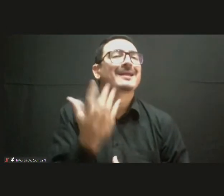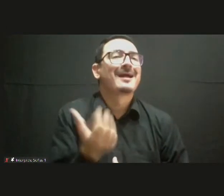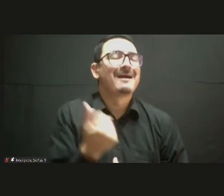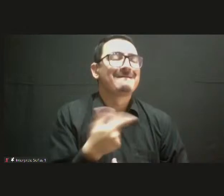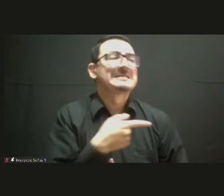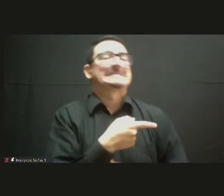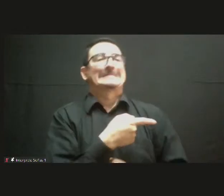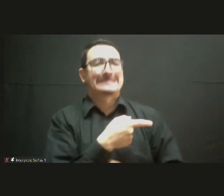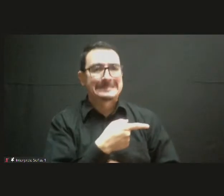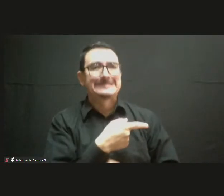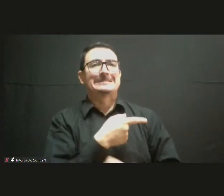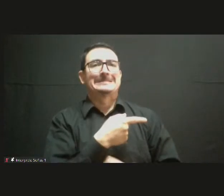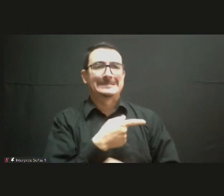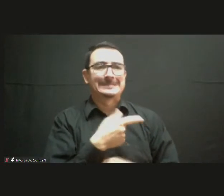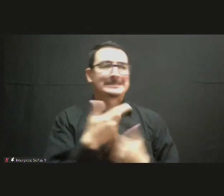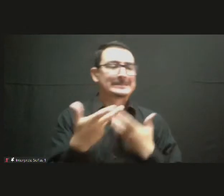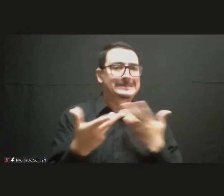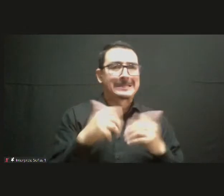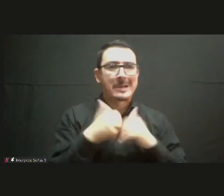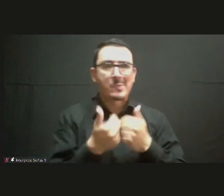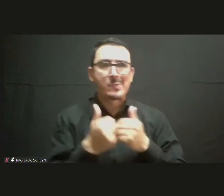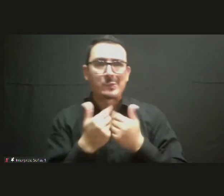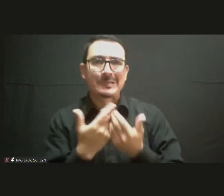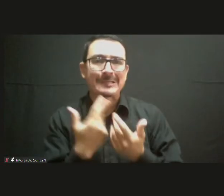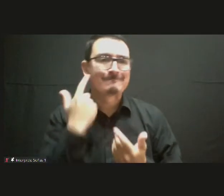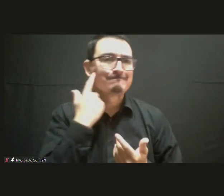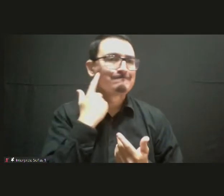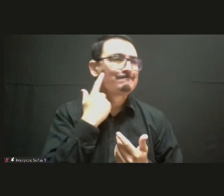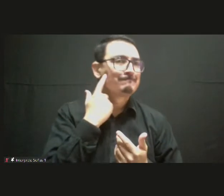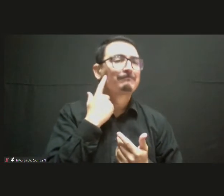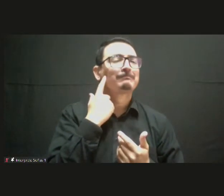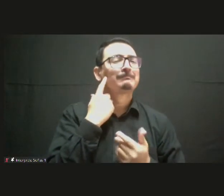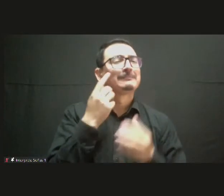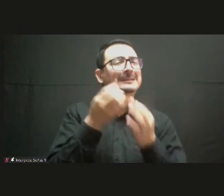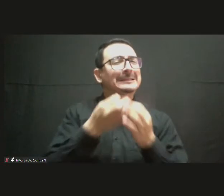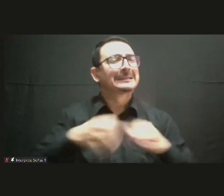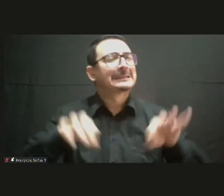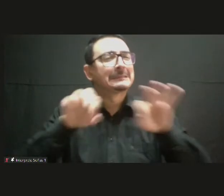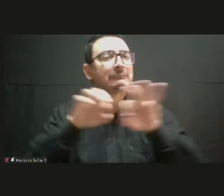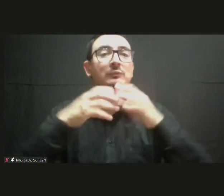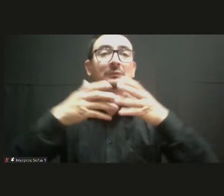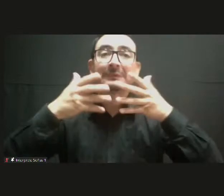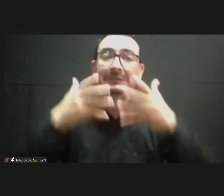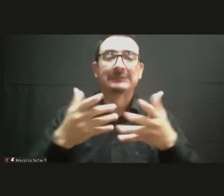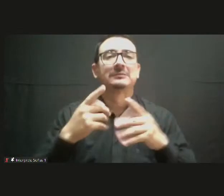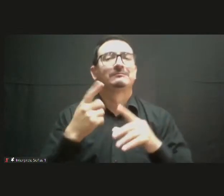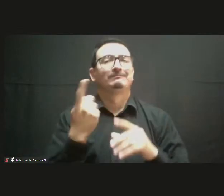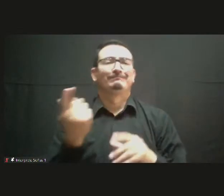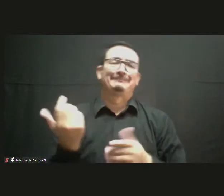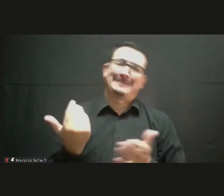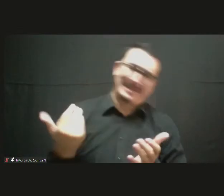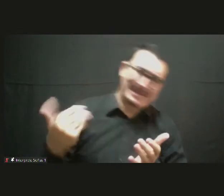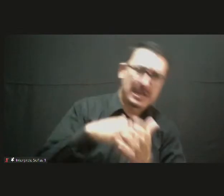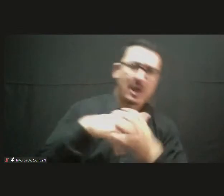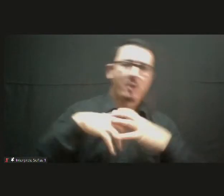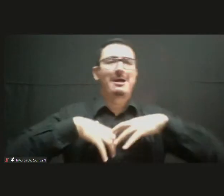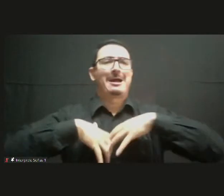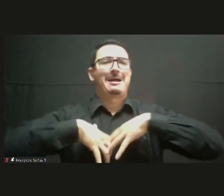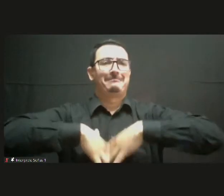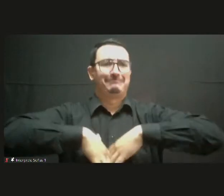resilience to build capacity to external shocks, including natural disasters